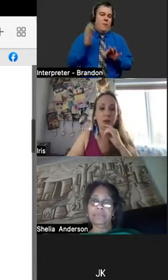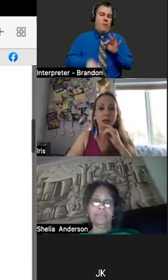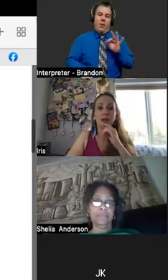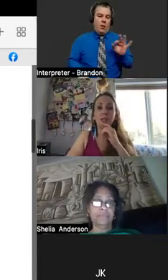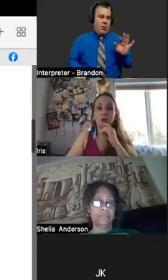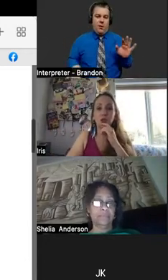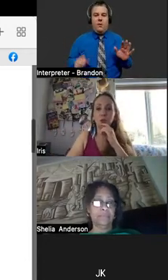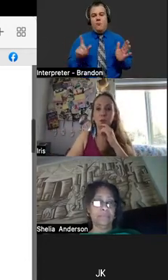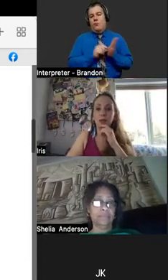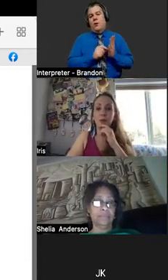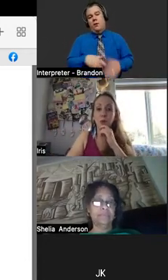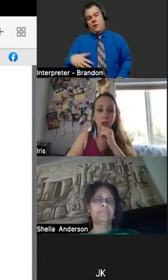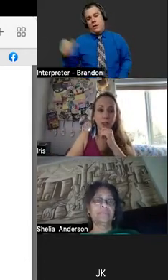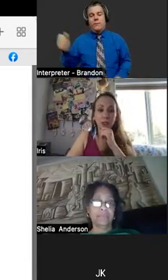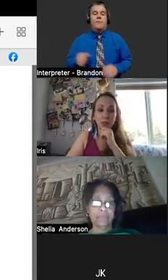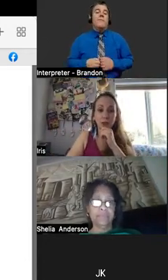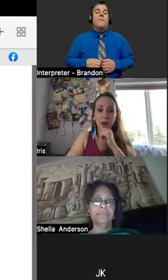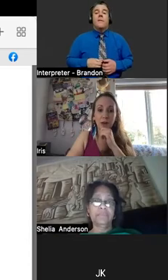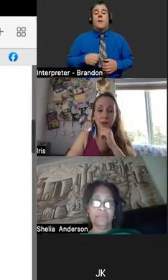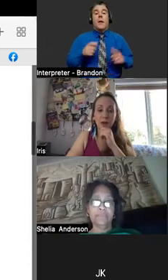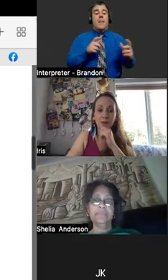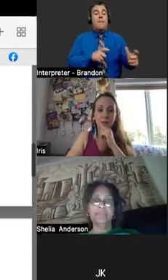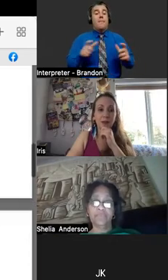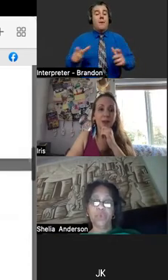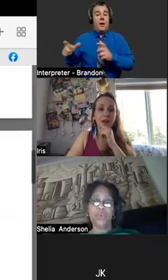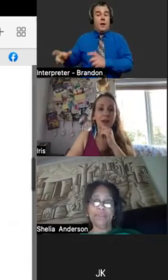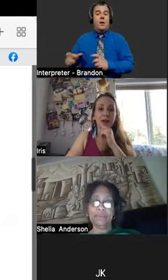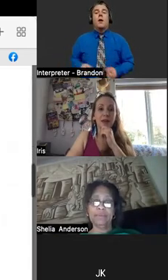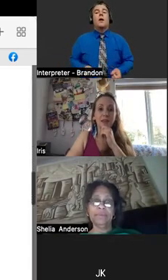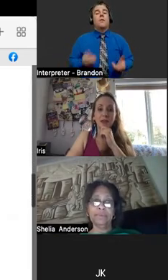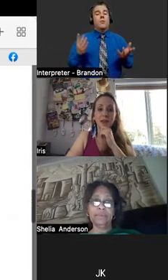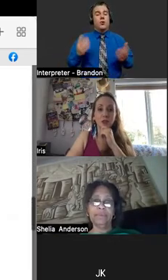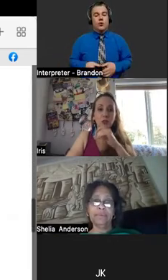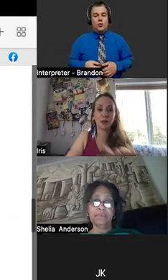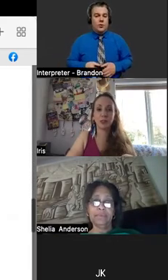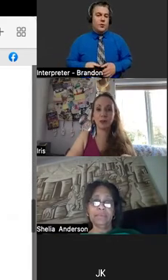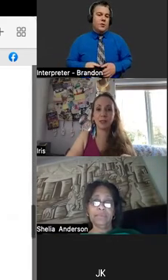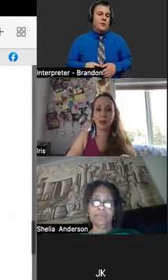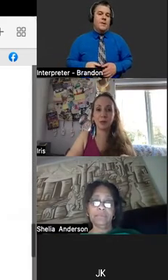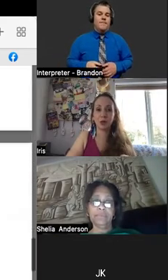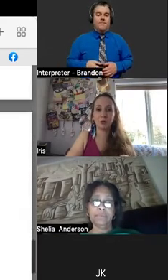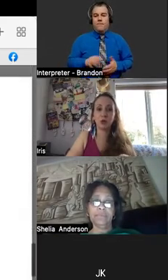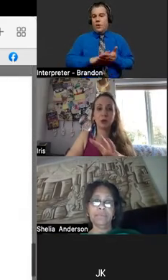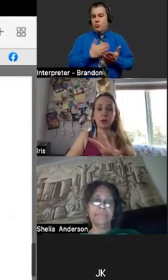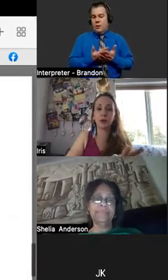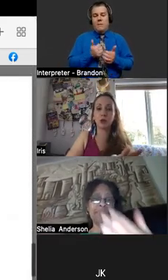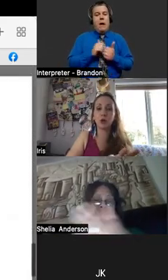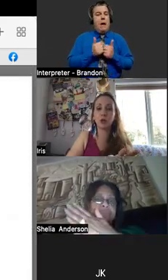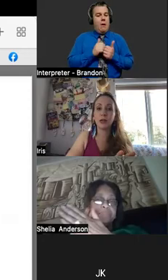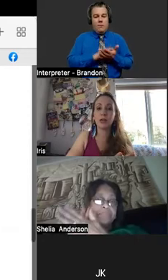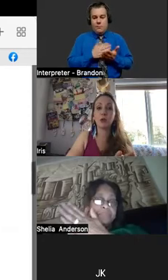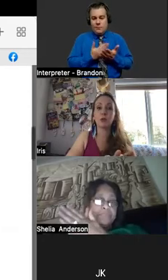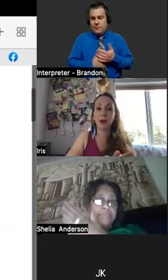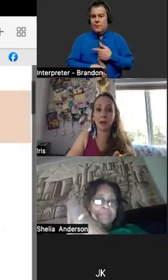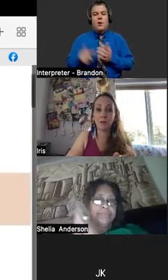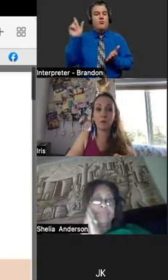go. Tells you the plate portions that they recommend. And then here's the recipes down below. So you can print this whole